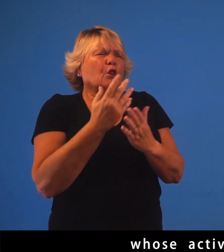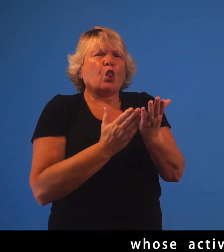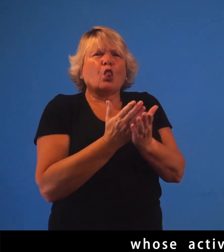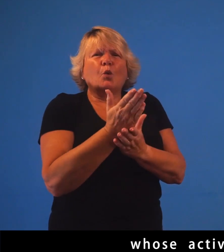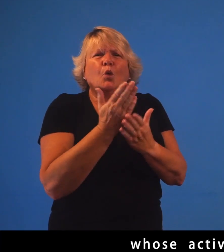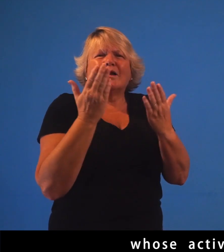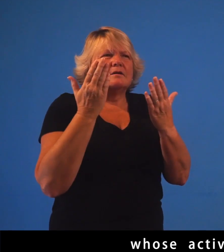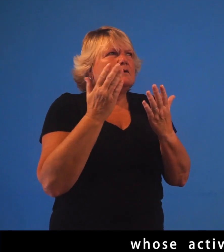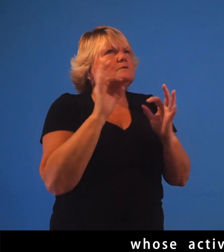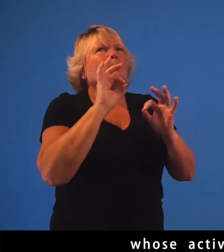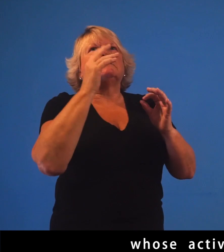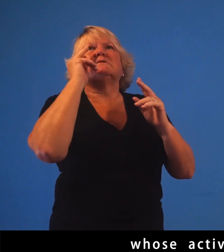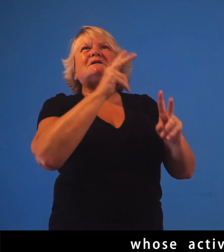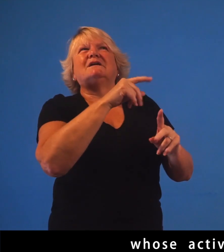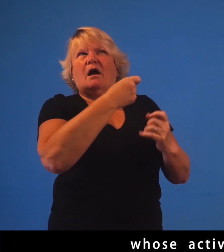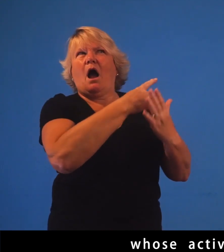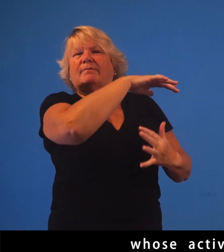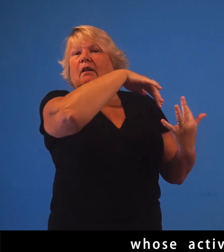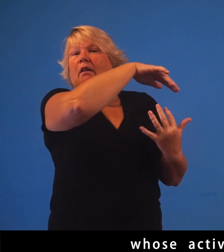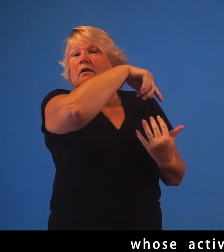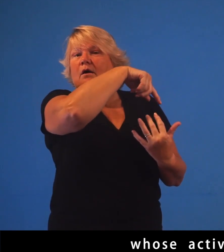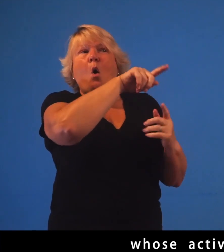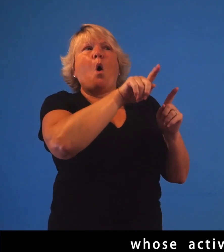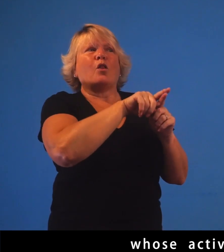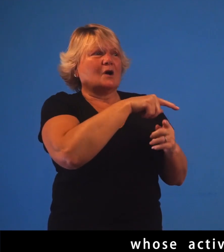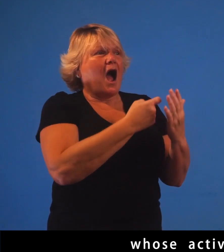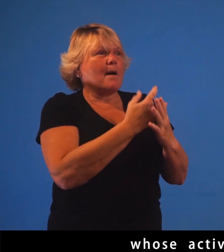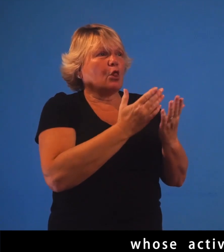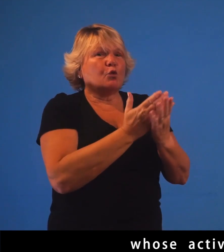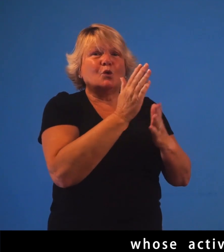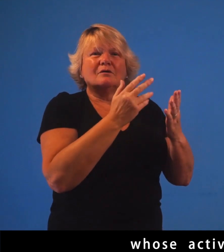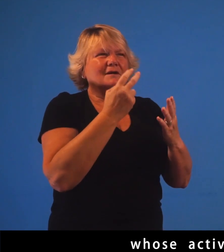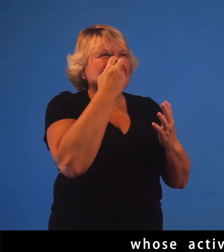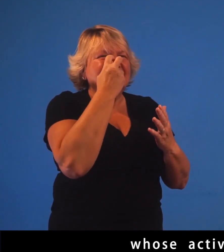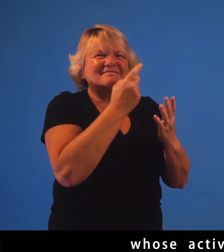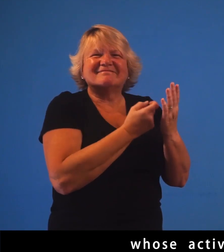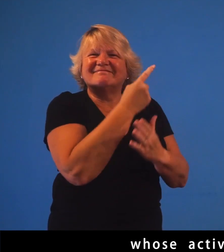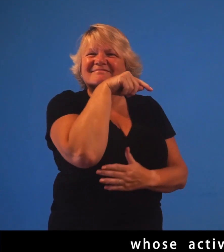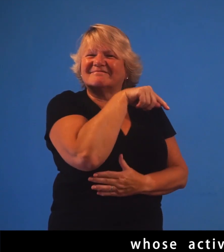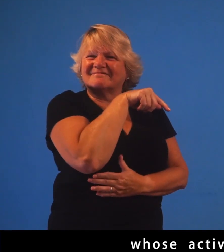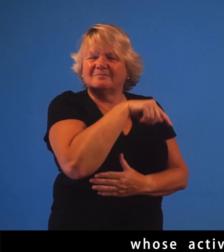whose activities took place often out of sight and in darkness.